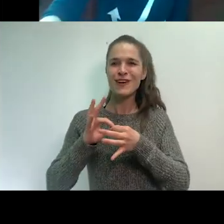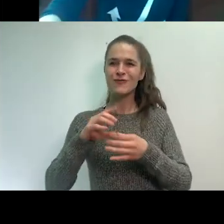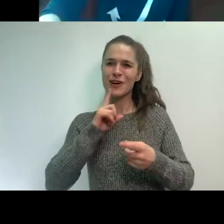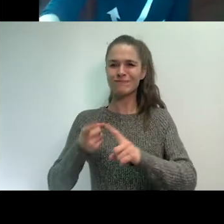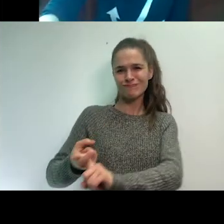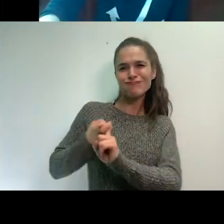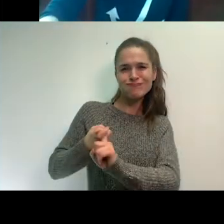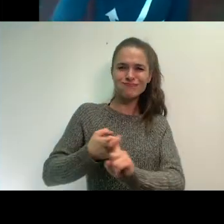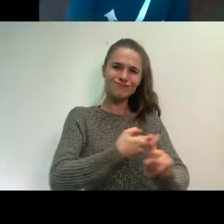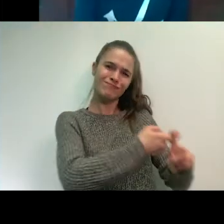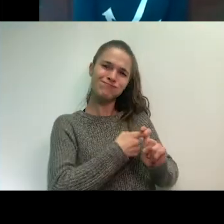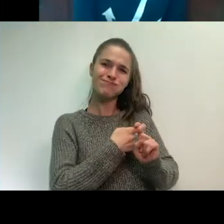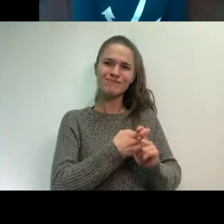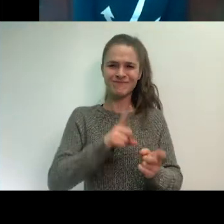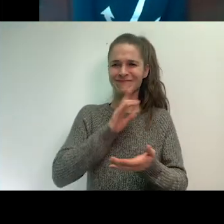nice.